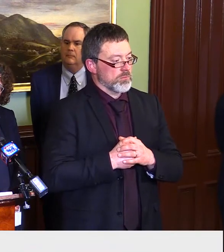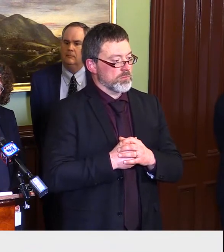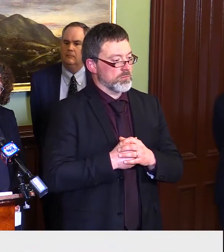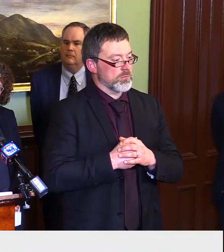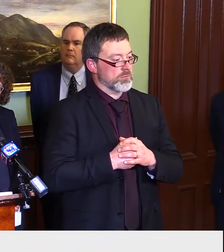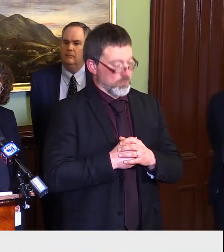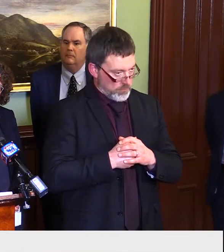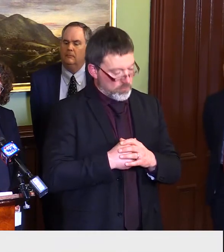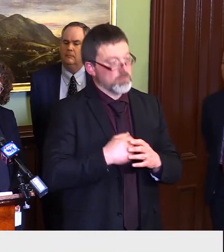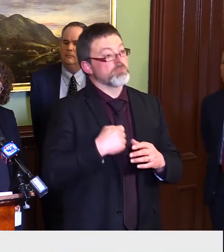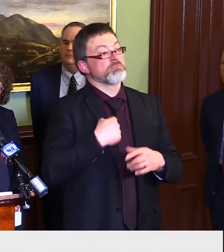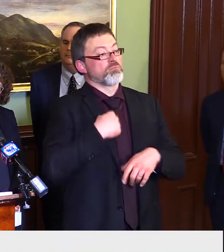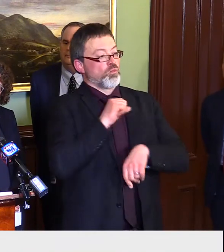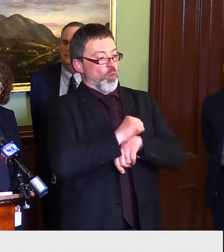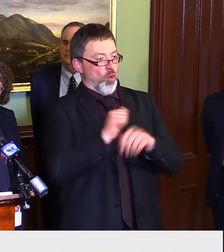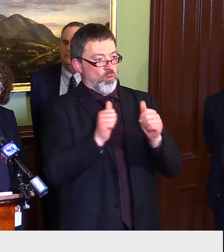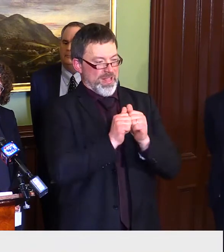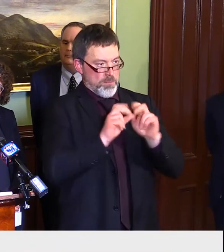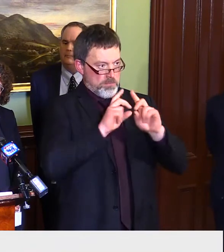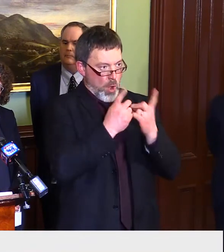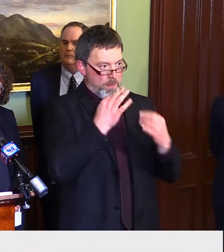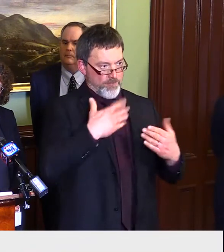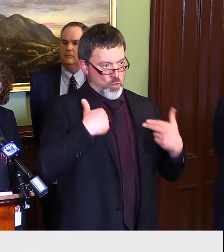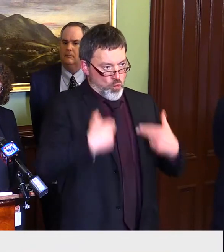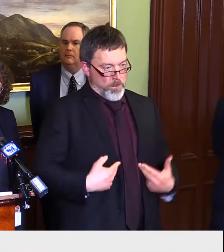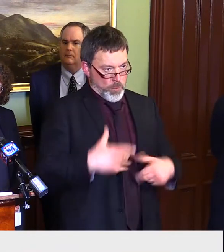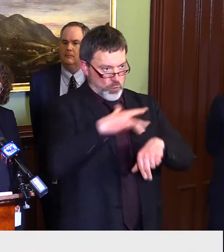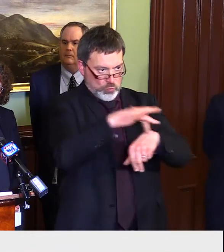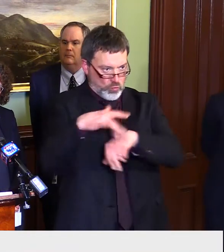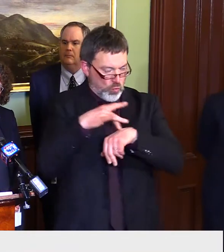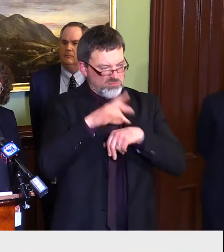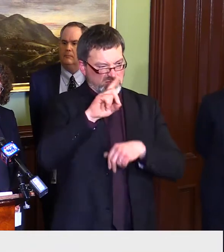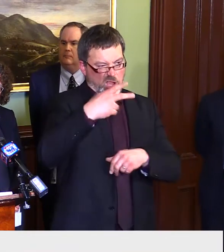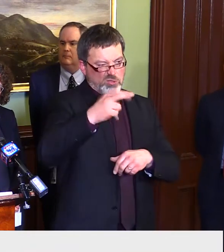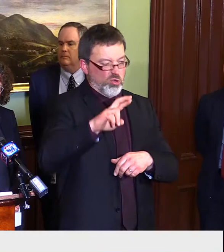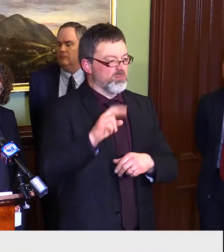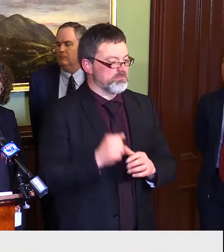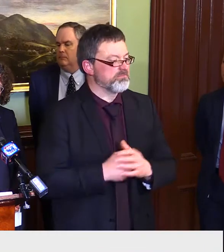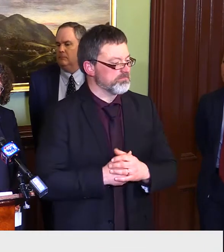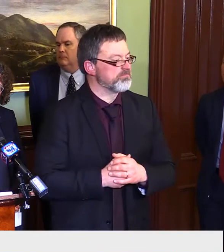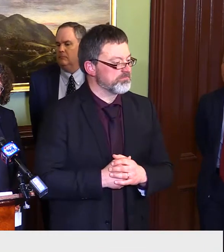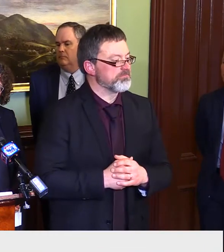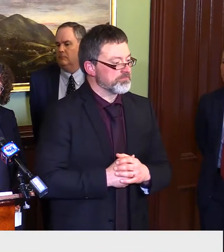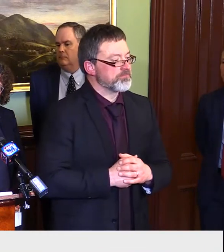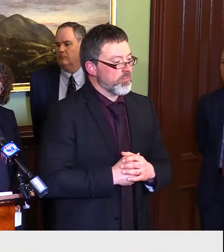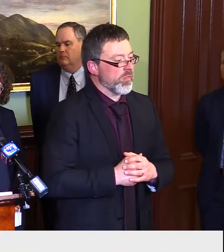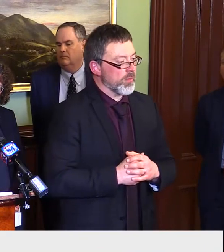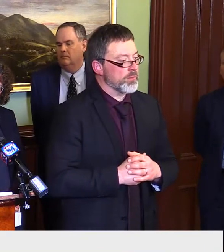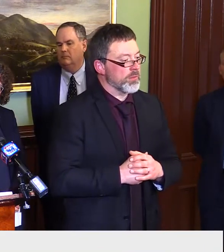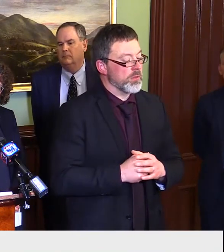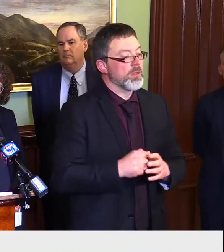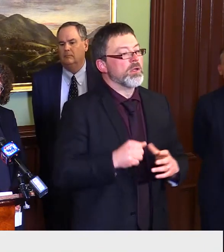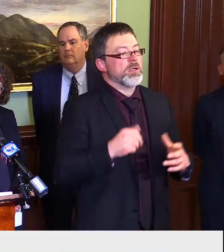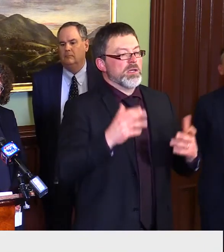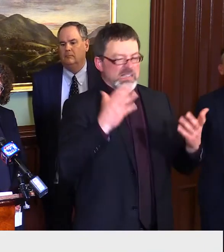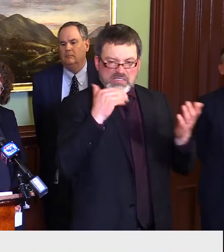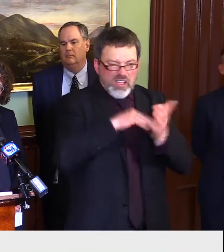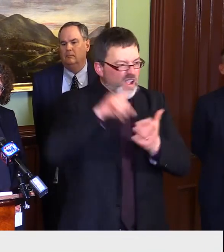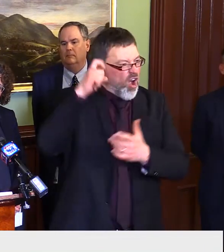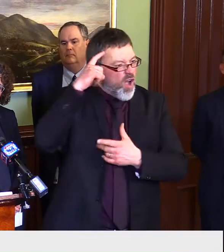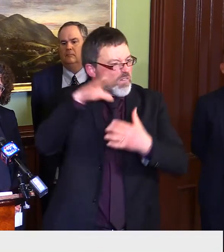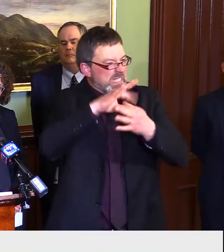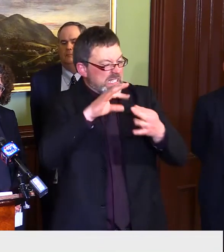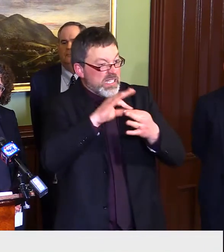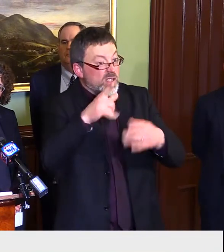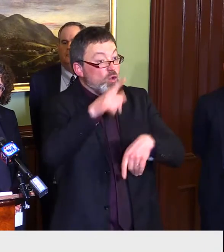today. One is a ban on non-essential out-of-state travel, and the other is to encourage teleworking. We